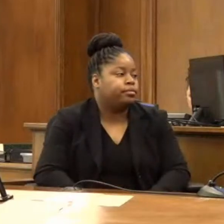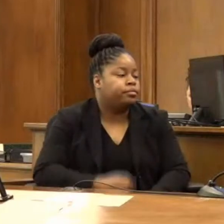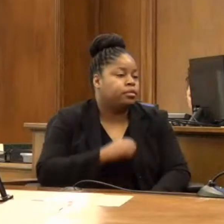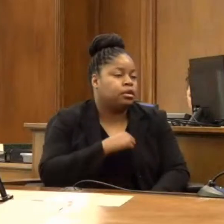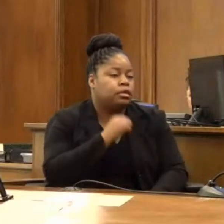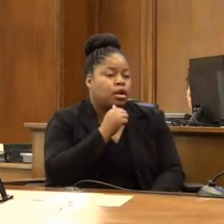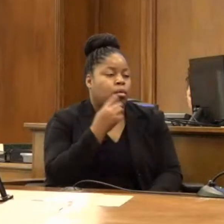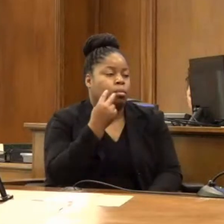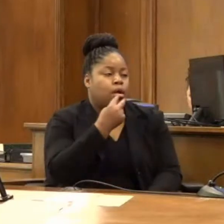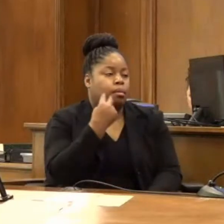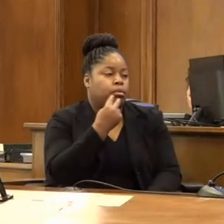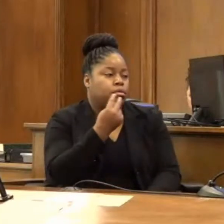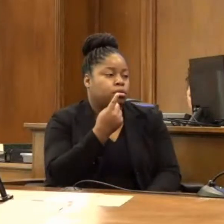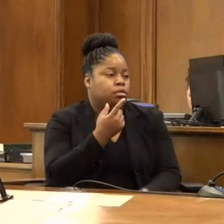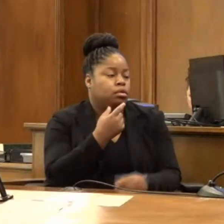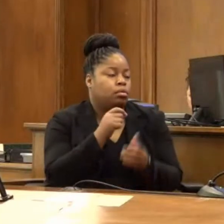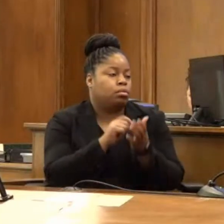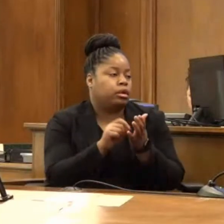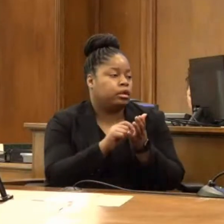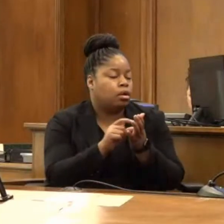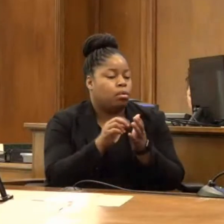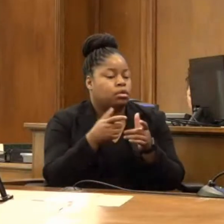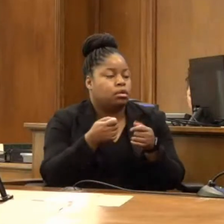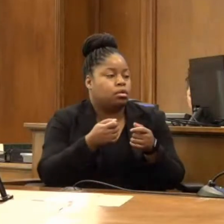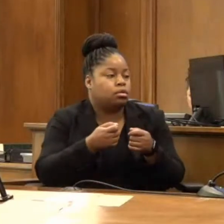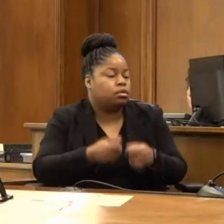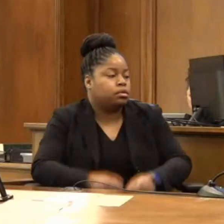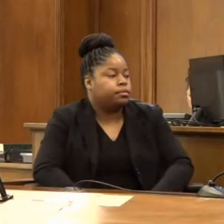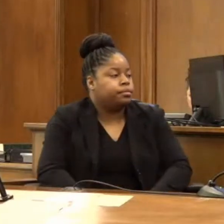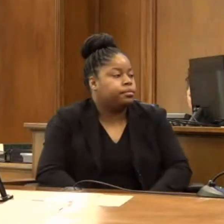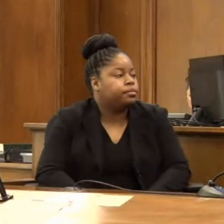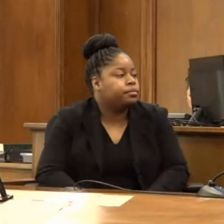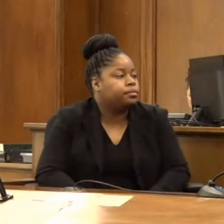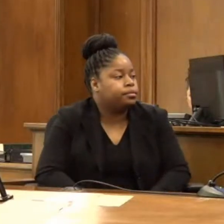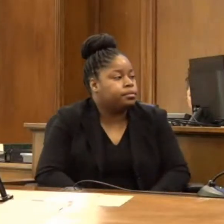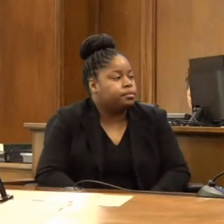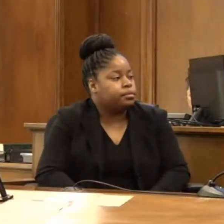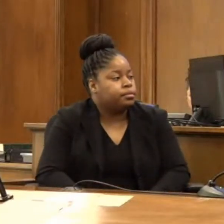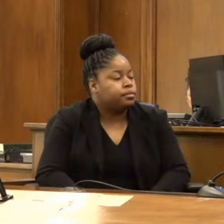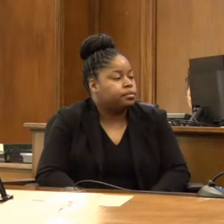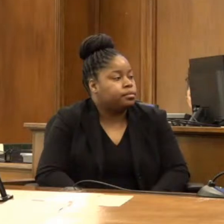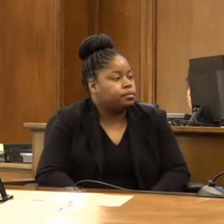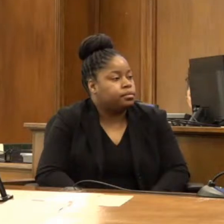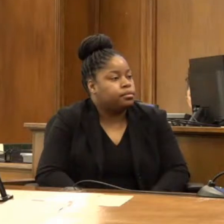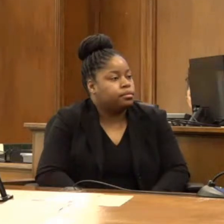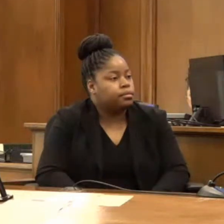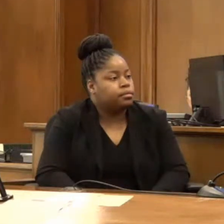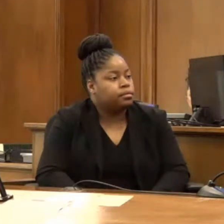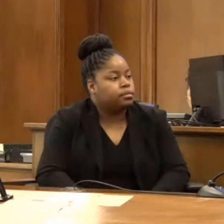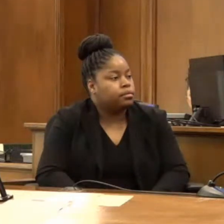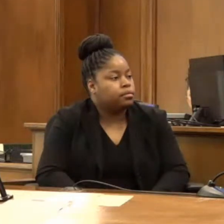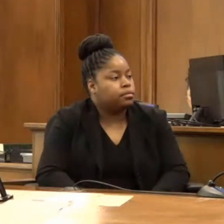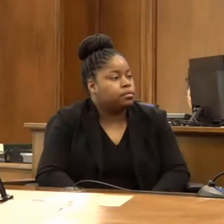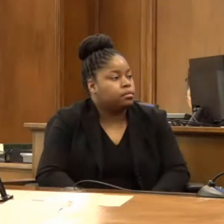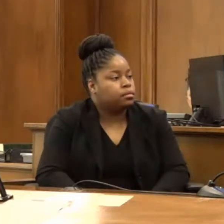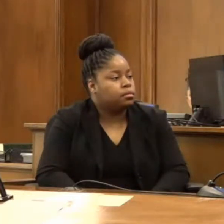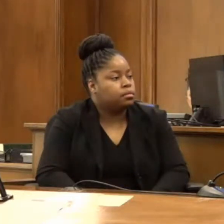No. I don't read lips, or write or text.